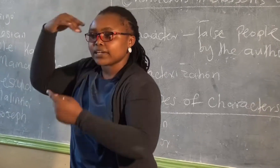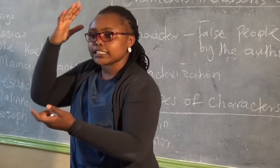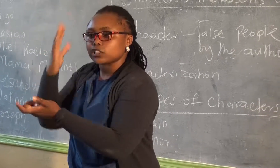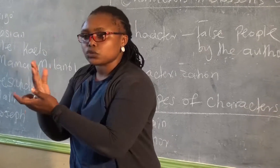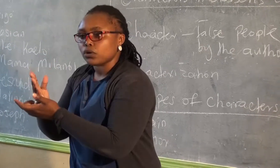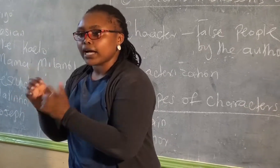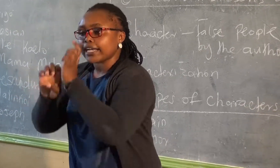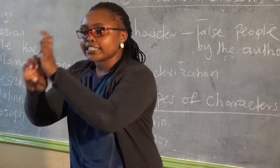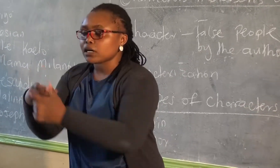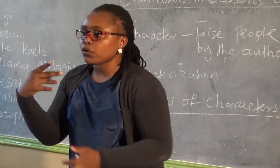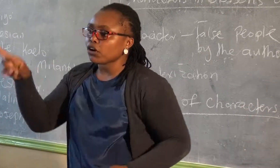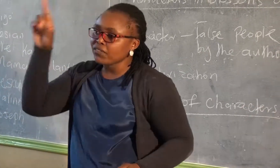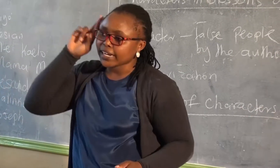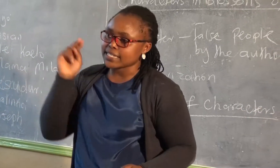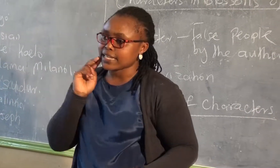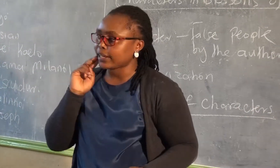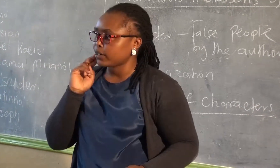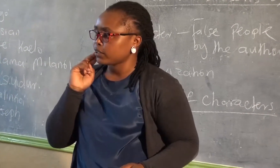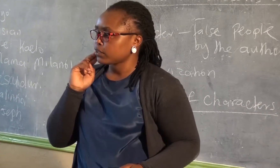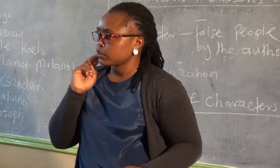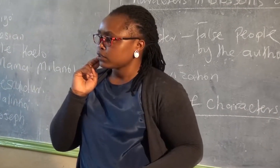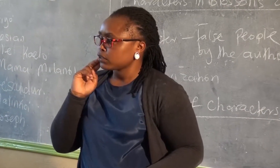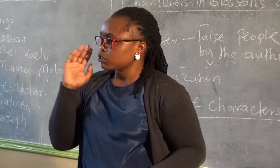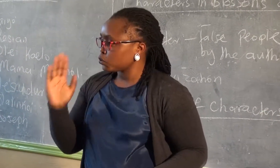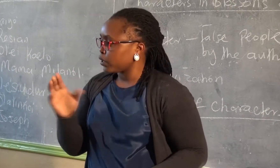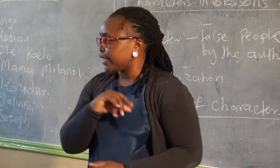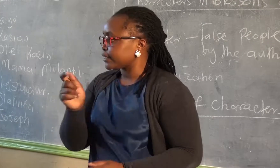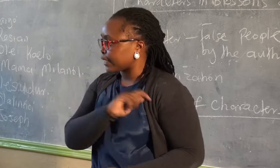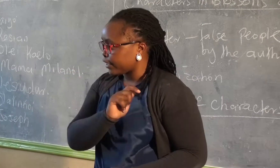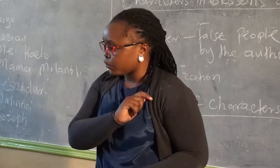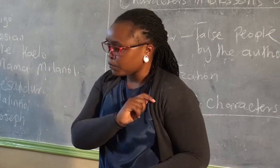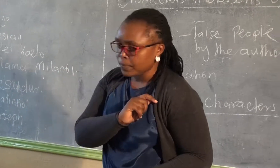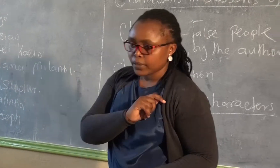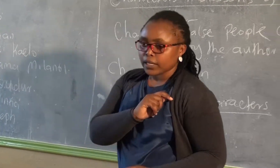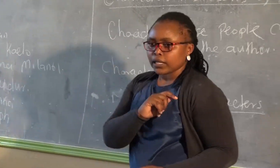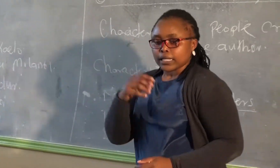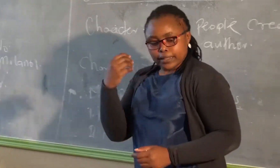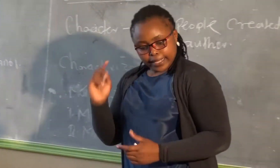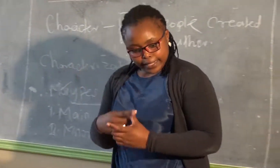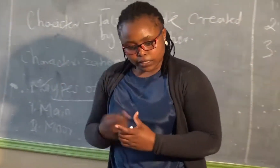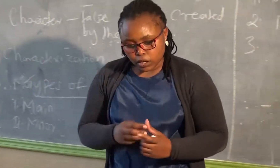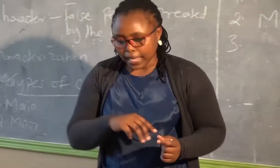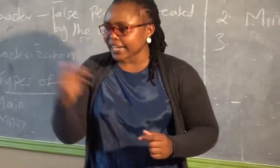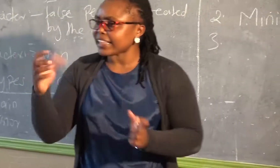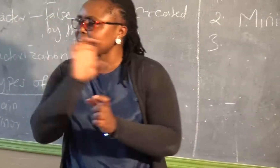university too. An example of Christian, true, and Kayo. Then another